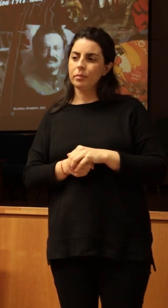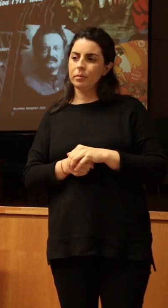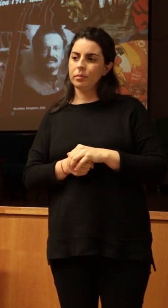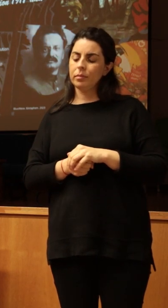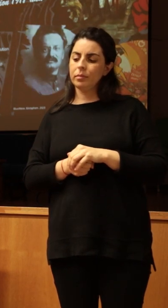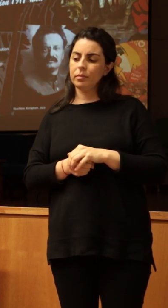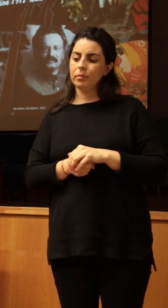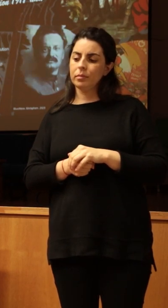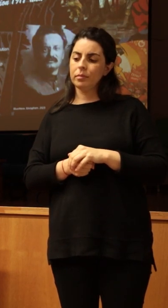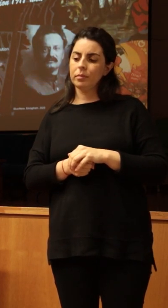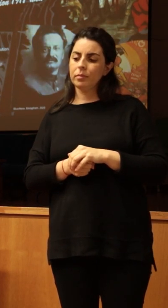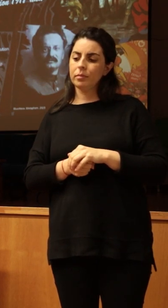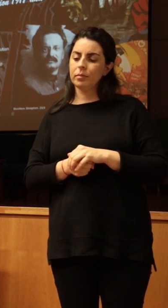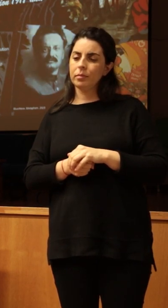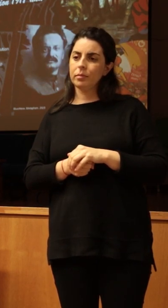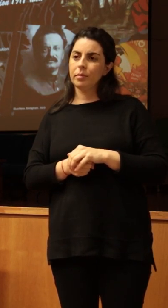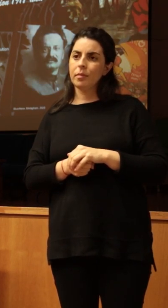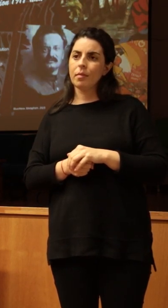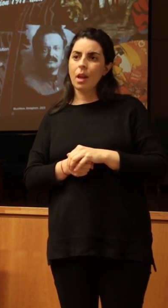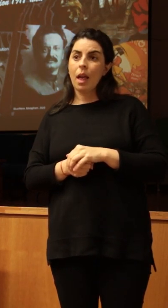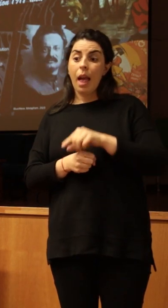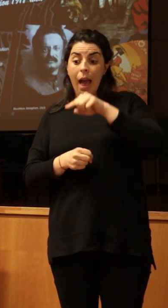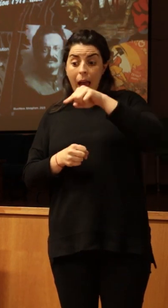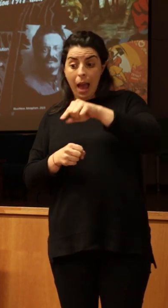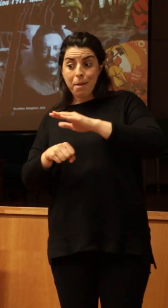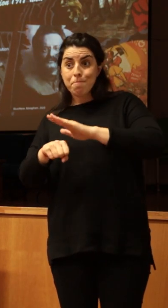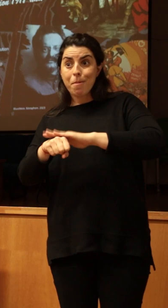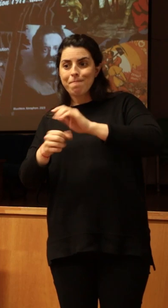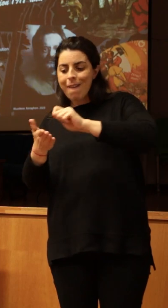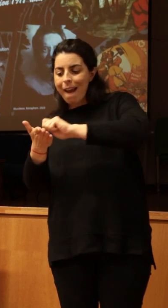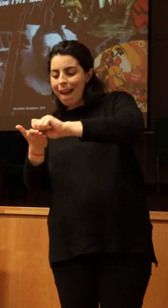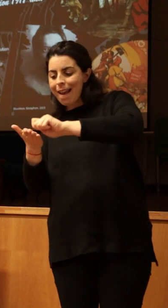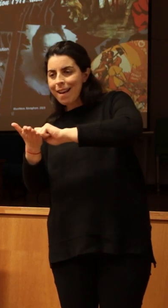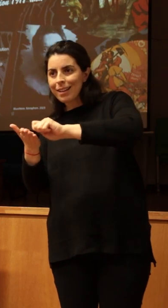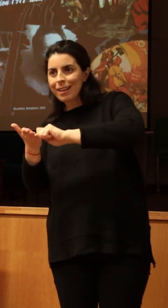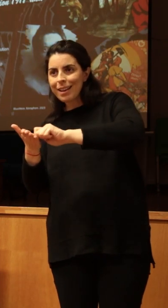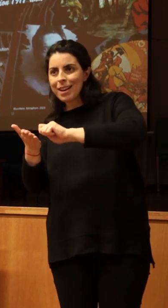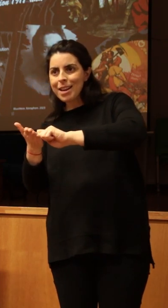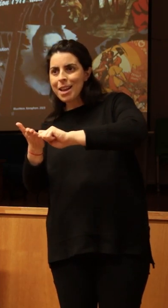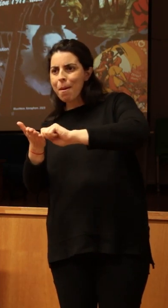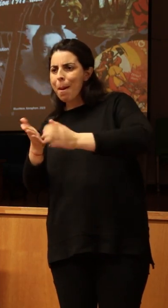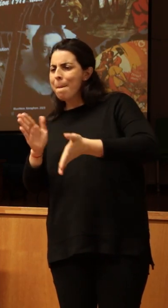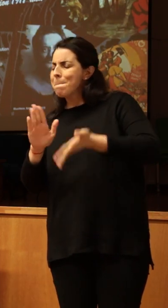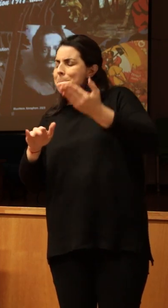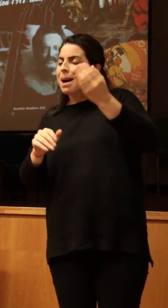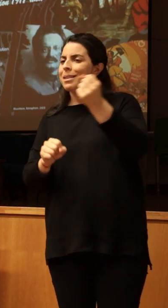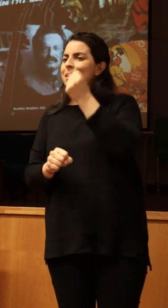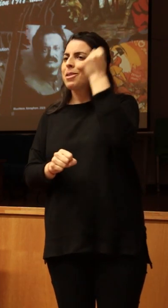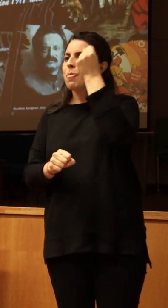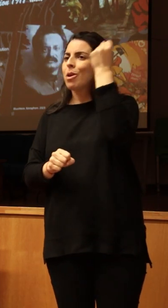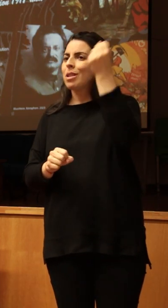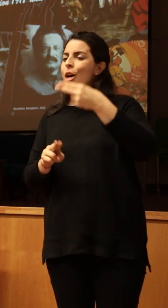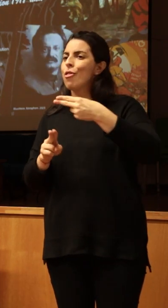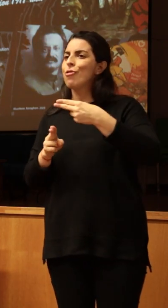called Bolshevism and Psychology. Y ahí es cuando él escribe uno de sus artículos más fundamentales que se llamó